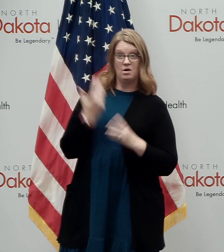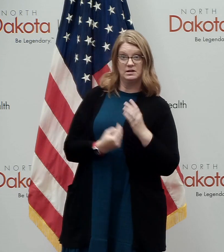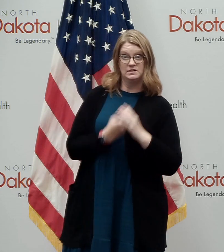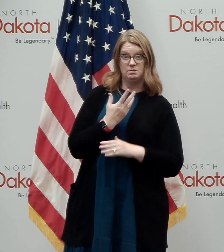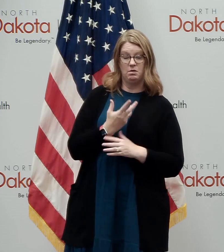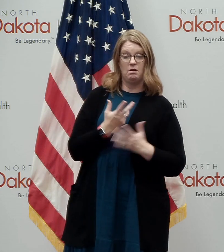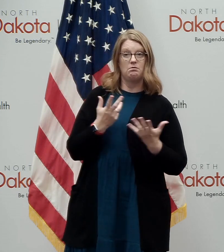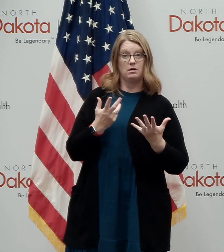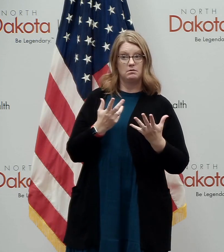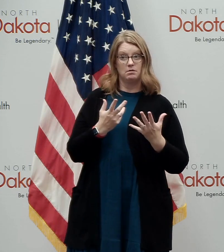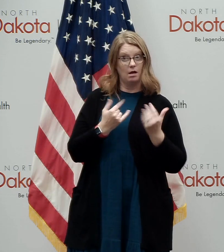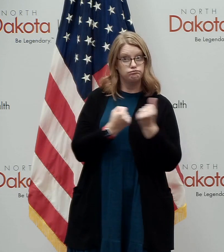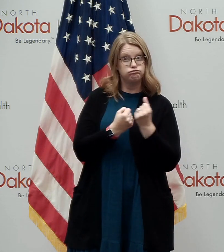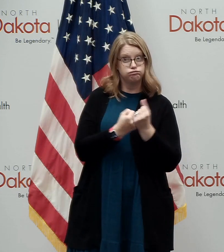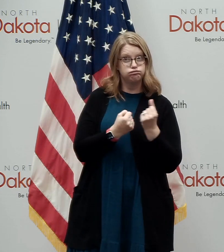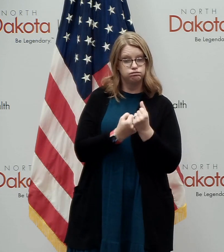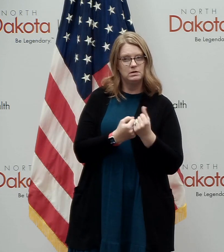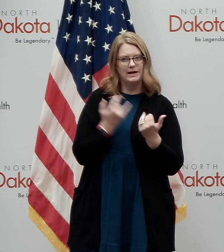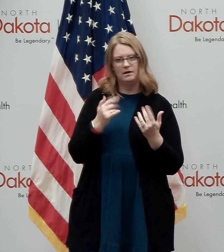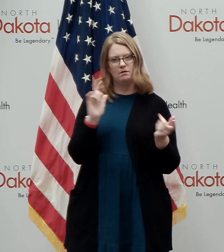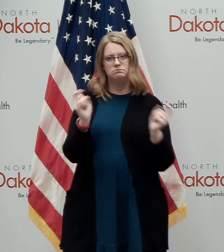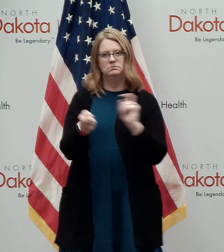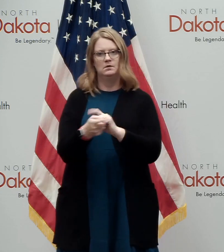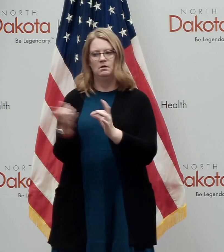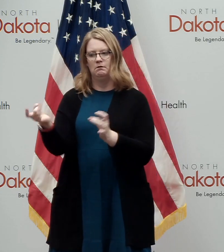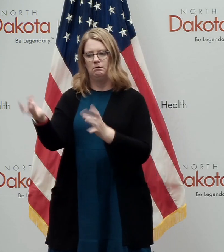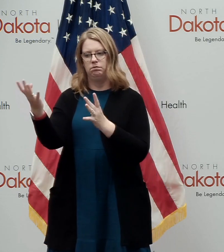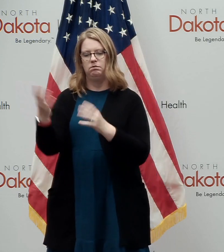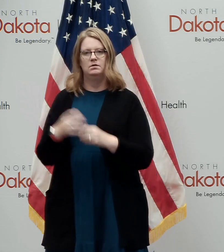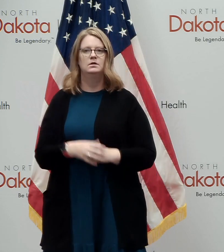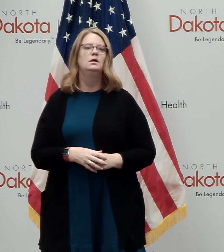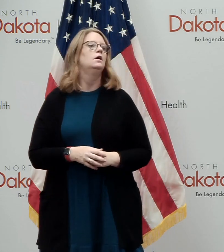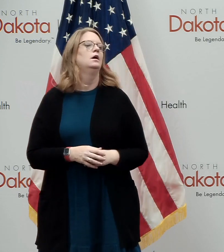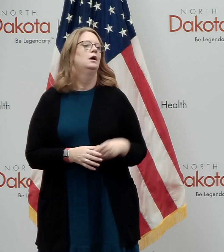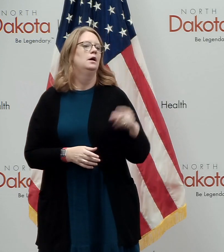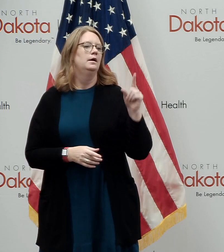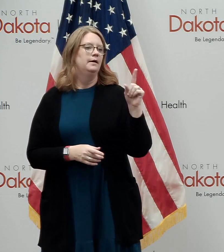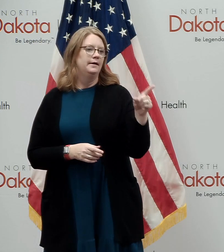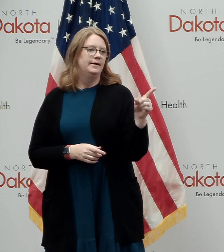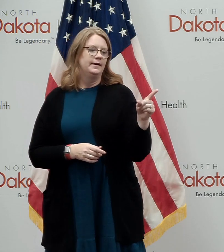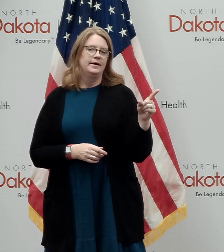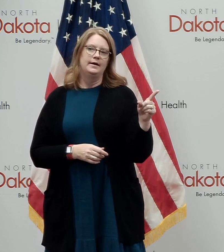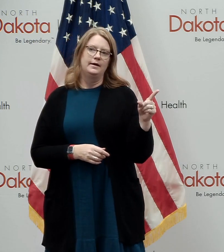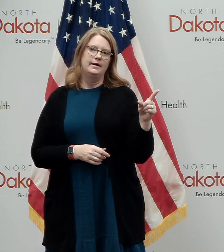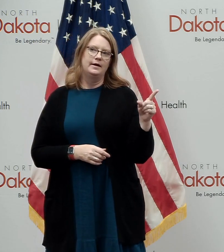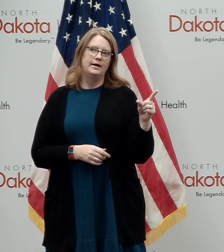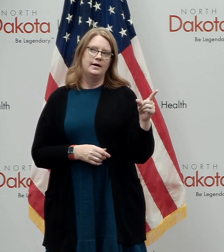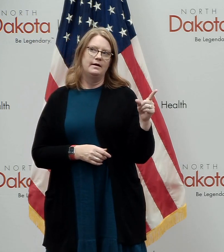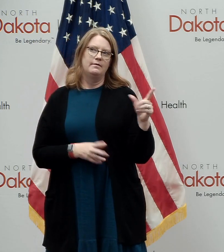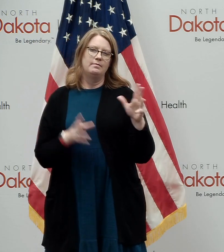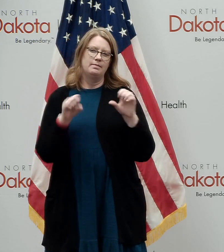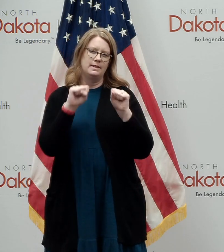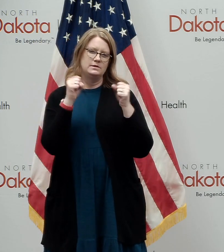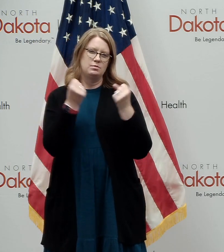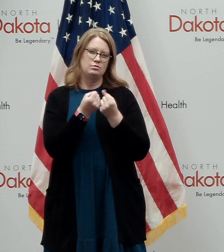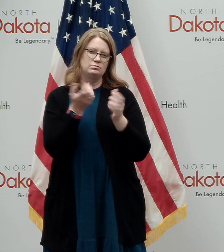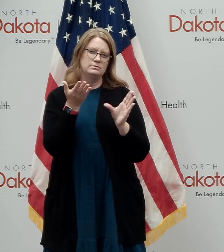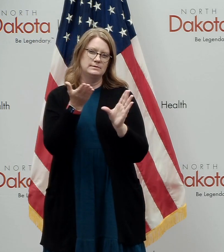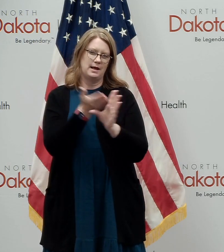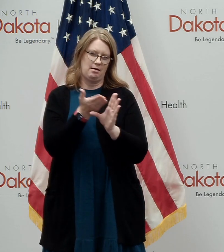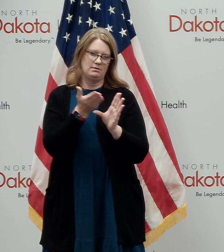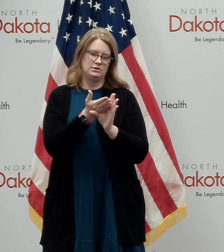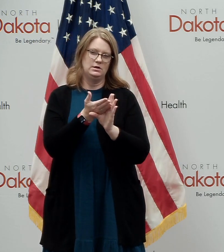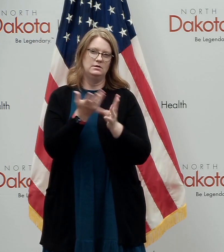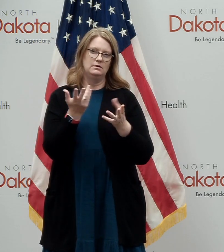Jack, you I think, ask a very deep question about the social psychology of how